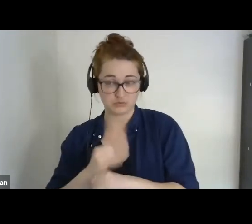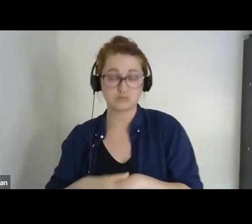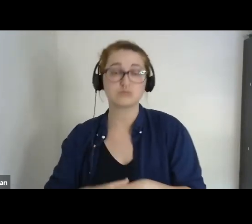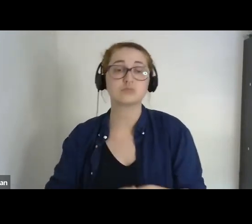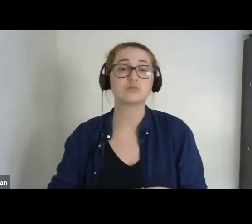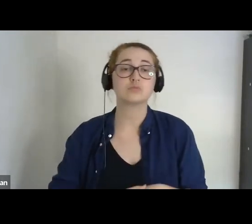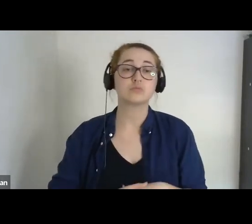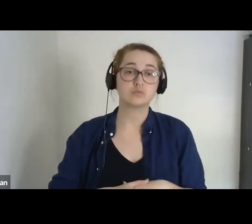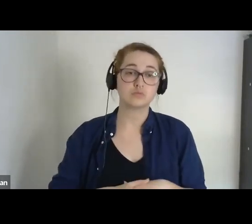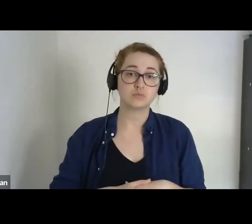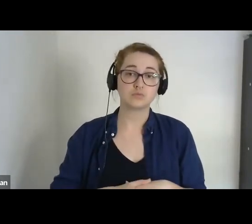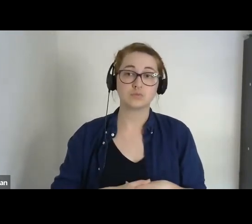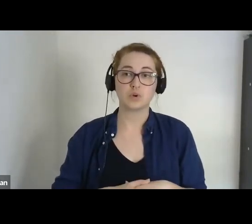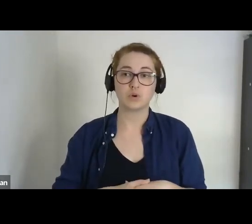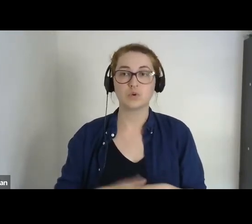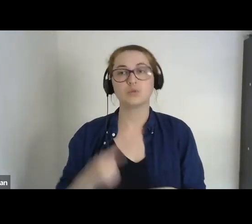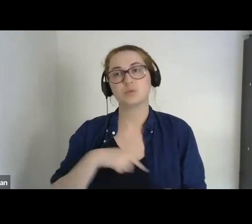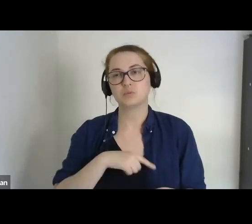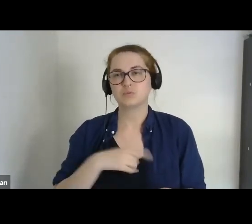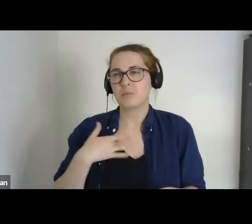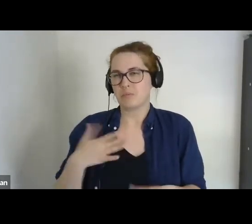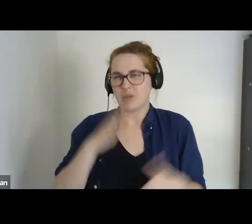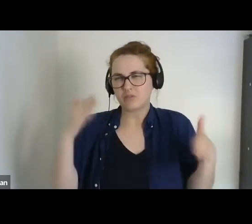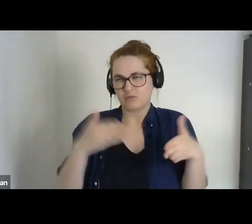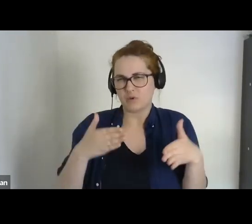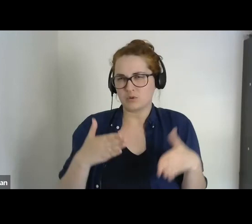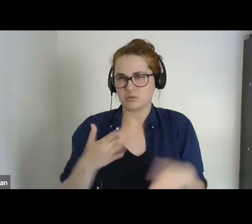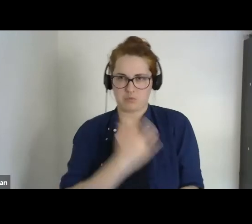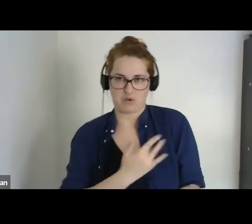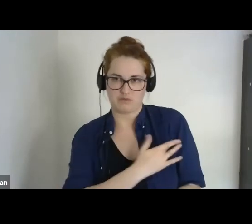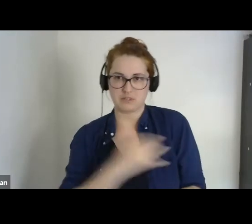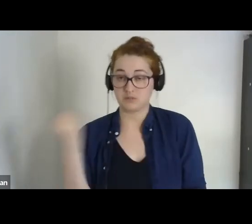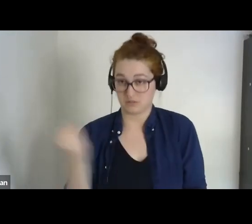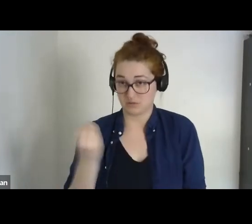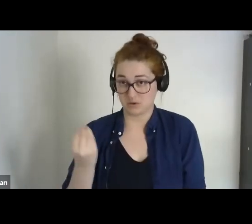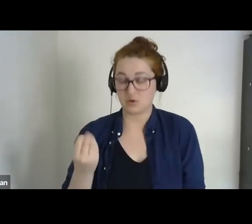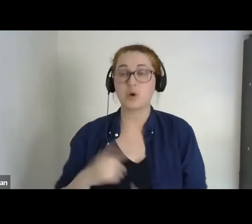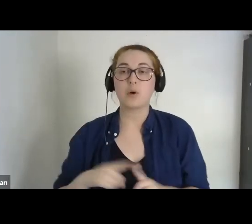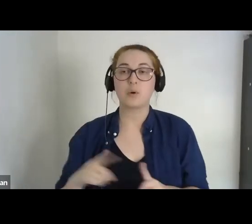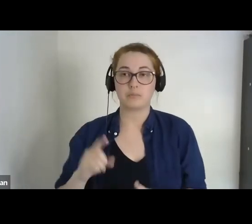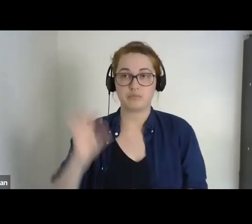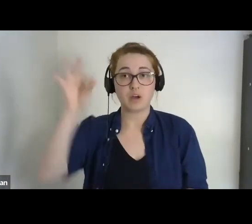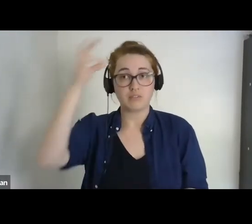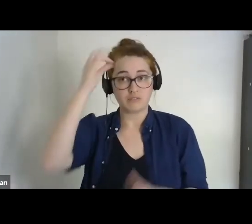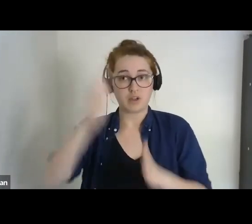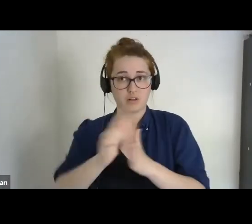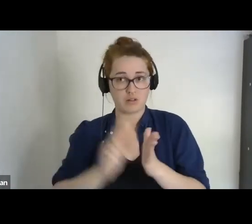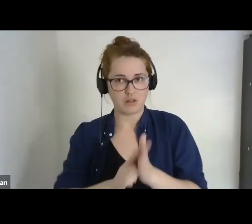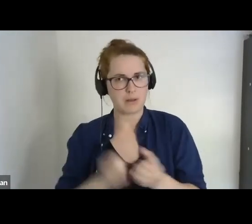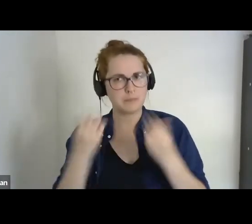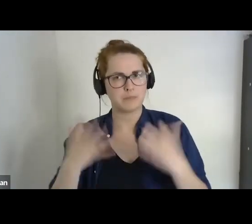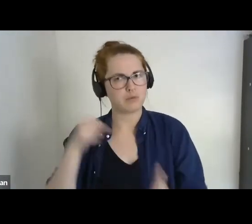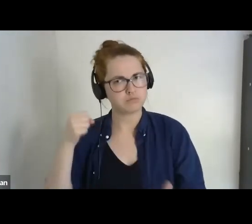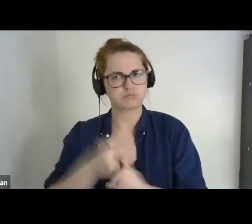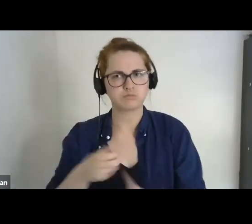Although our primary focus is Ontario, many of the federal laws and policies affect people with disabilities